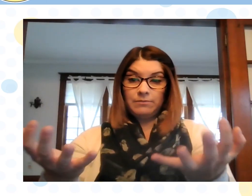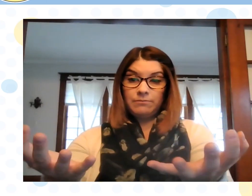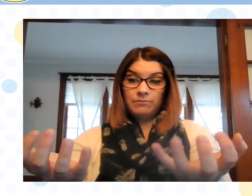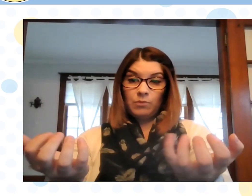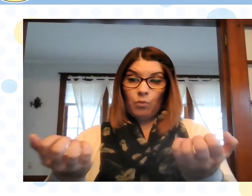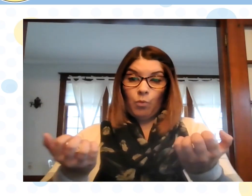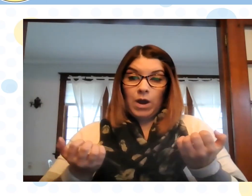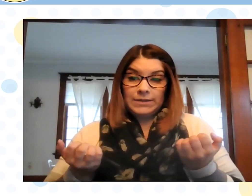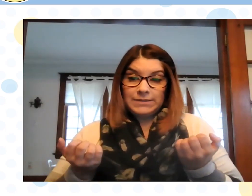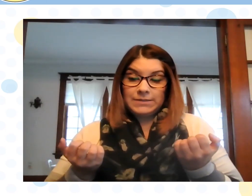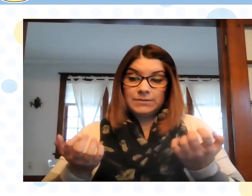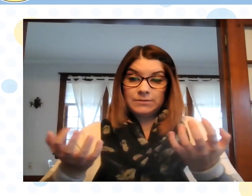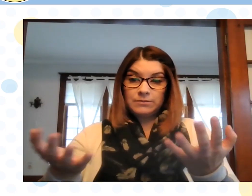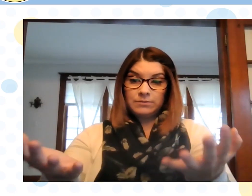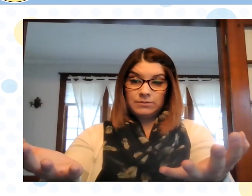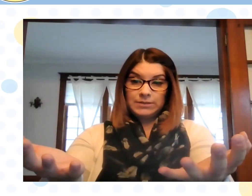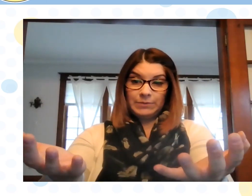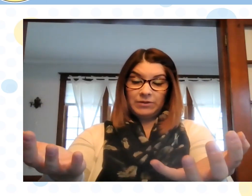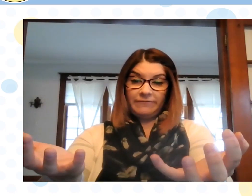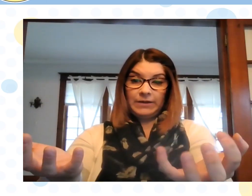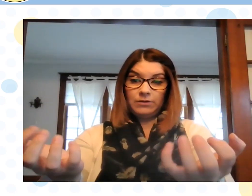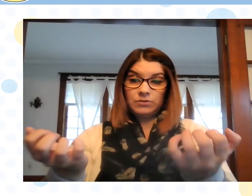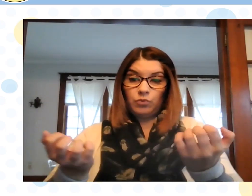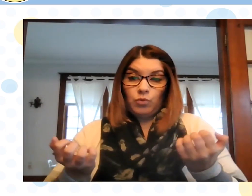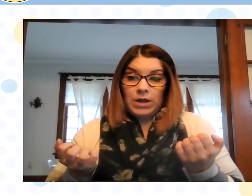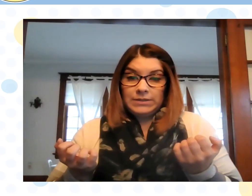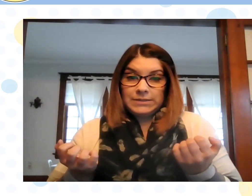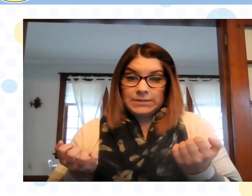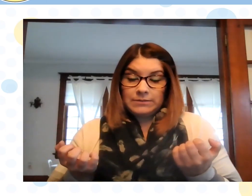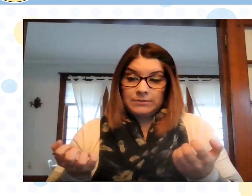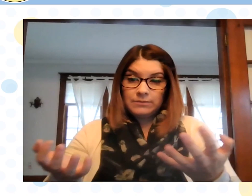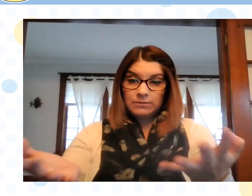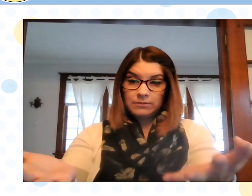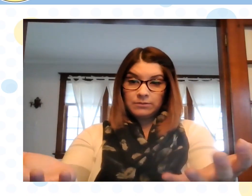in. Want. Same with our fingers. Want.